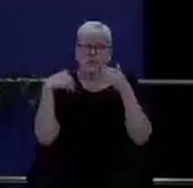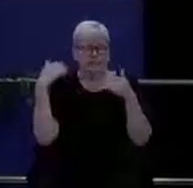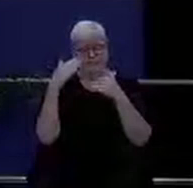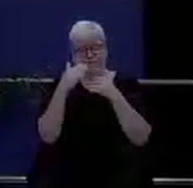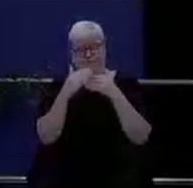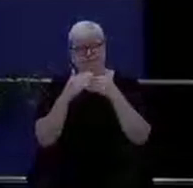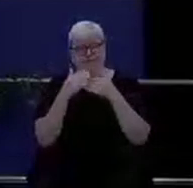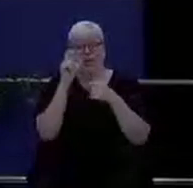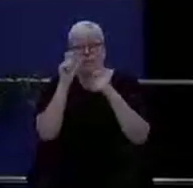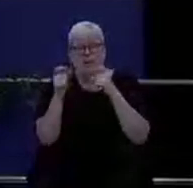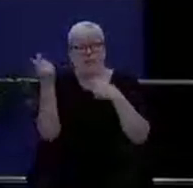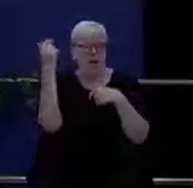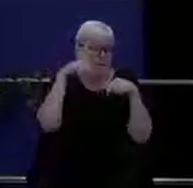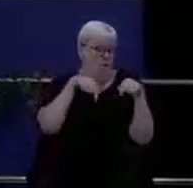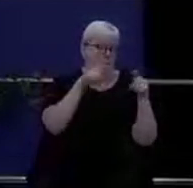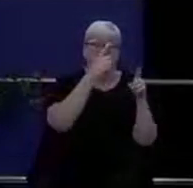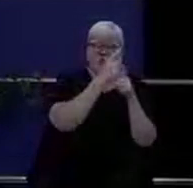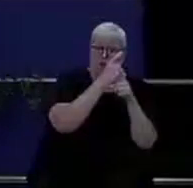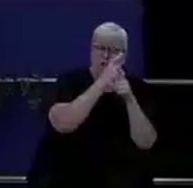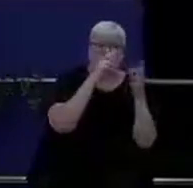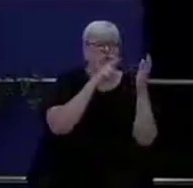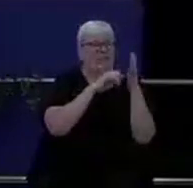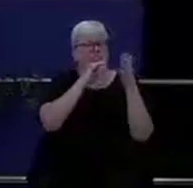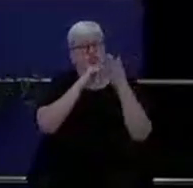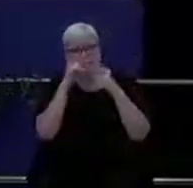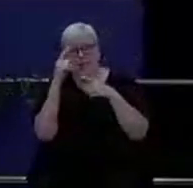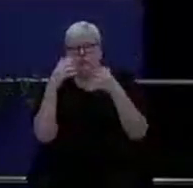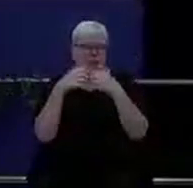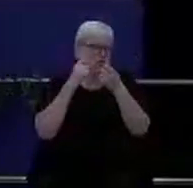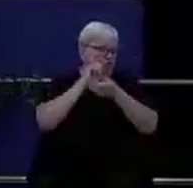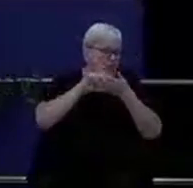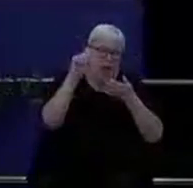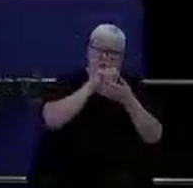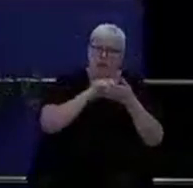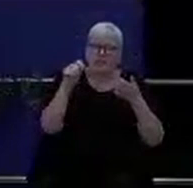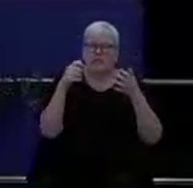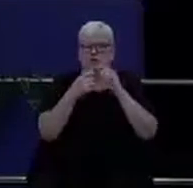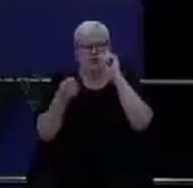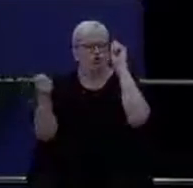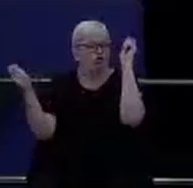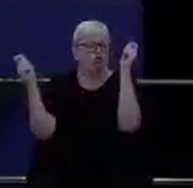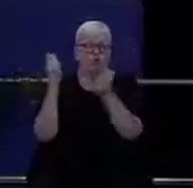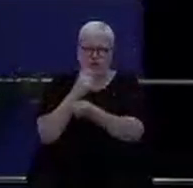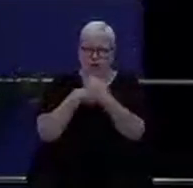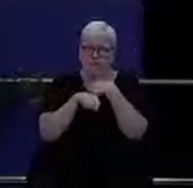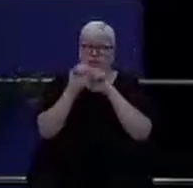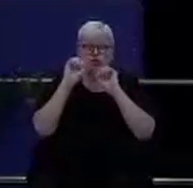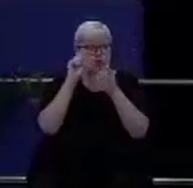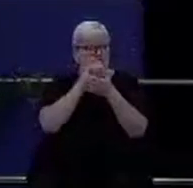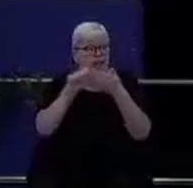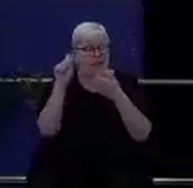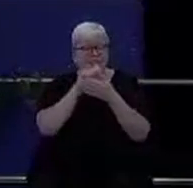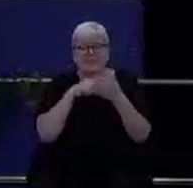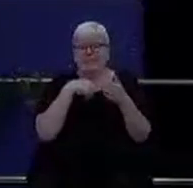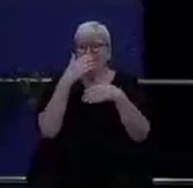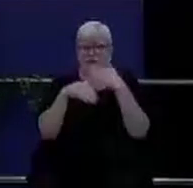that people come along and do talk a bit about Nan Shepherd and the way that she writes and the ways that it might transfer into the way that you write and things